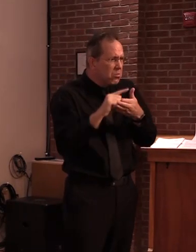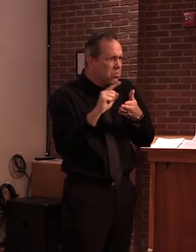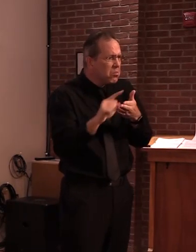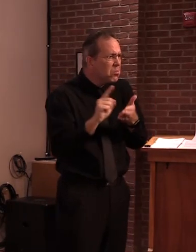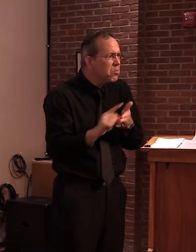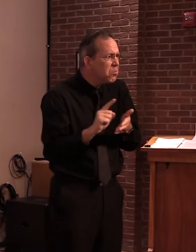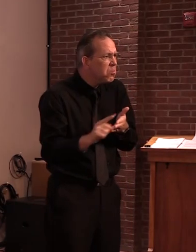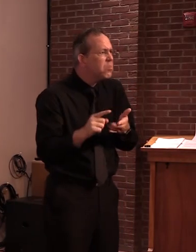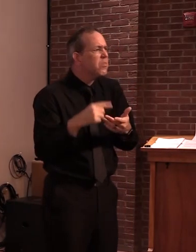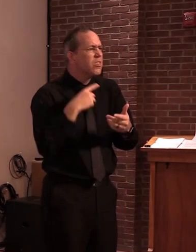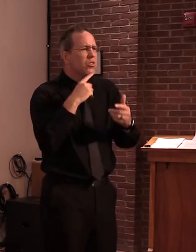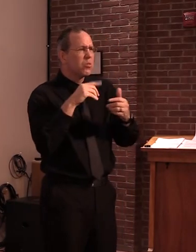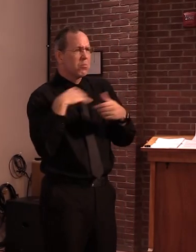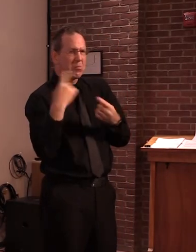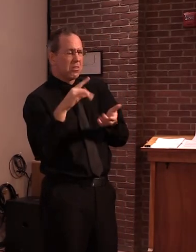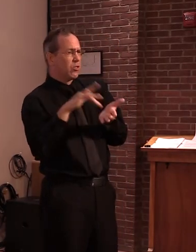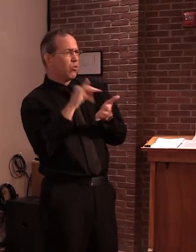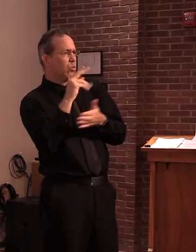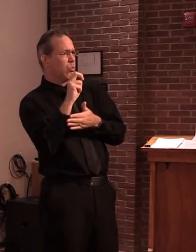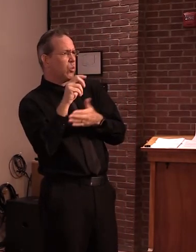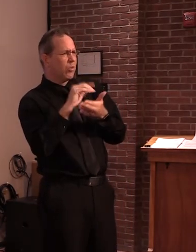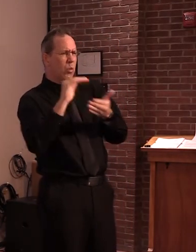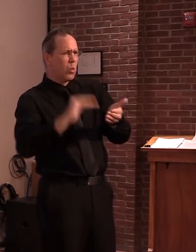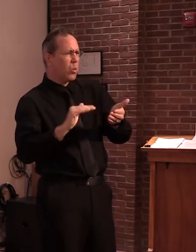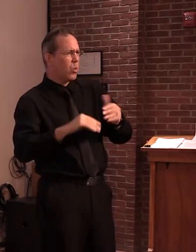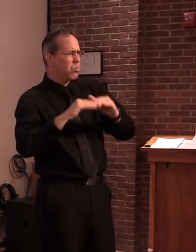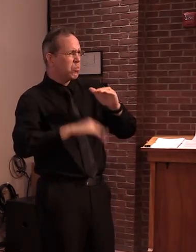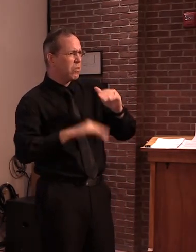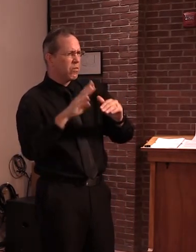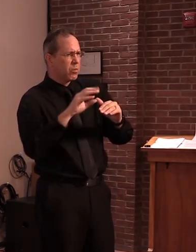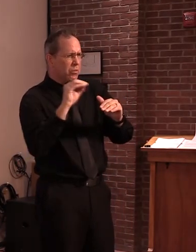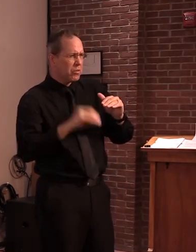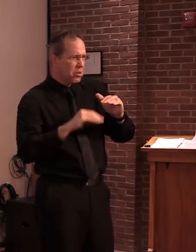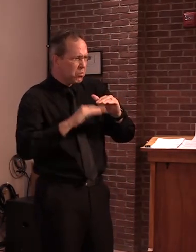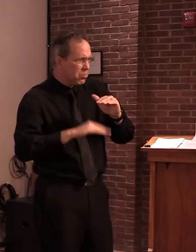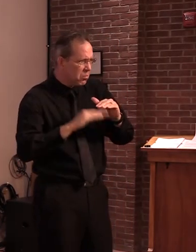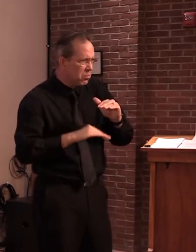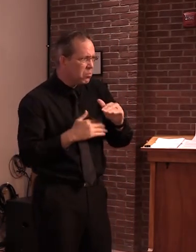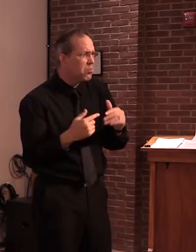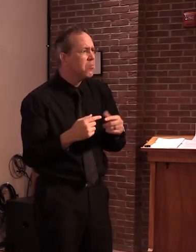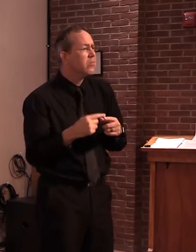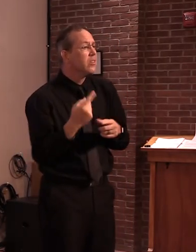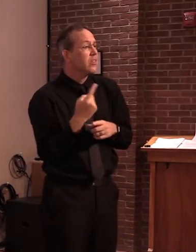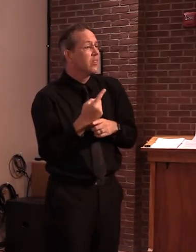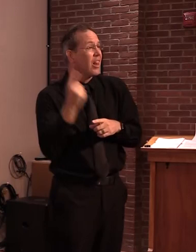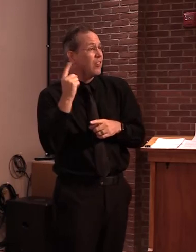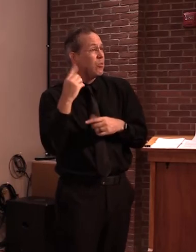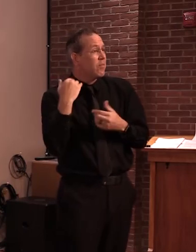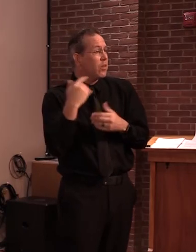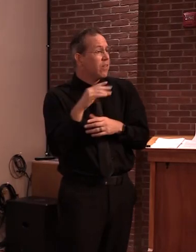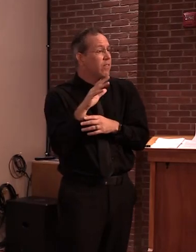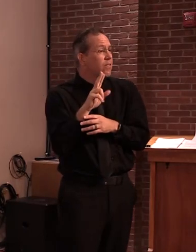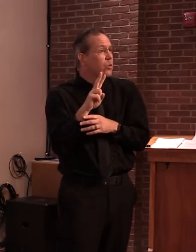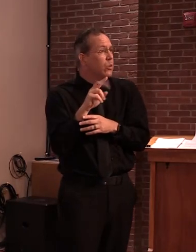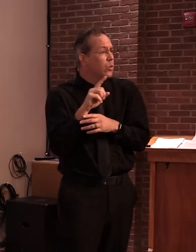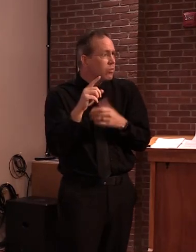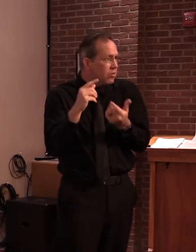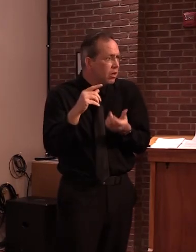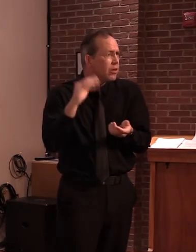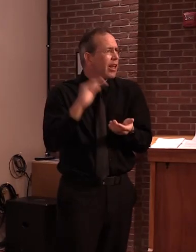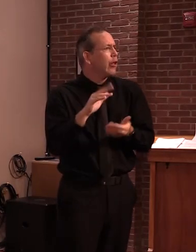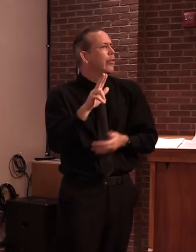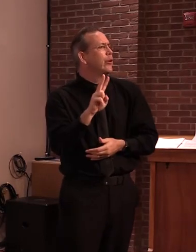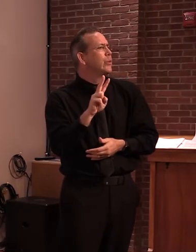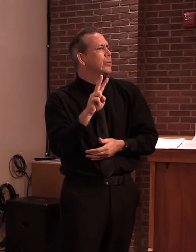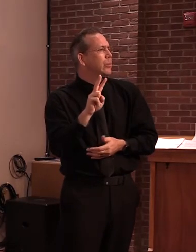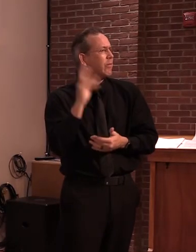to 52 cases that were reported from the week before. Again, as the governor mentioned, Vermont currently has the lowest positivity rate in